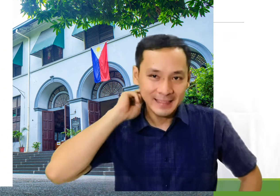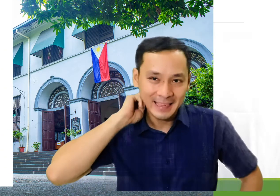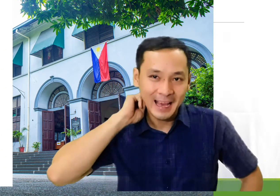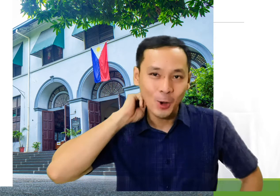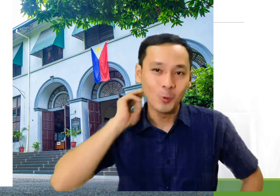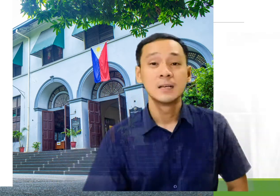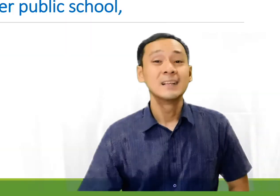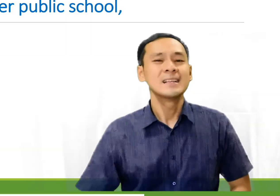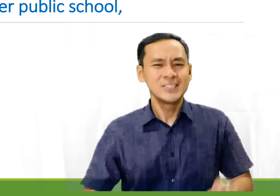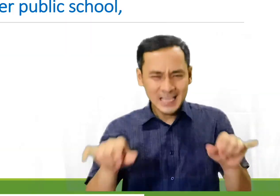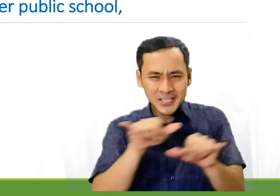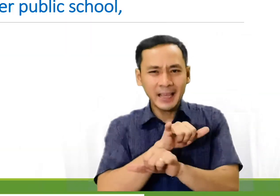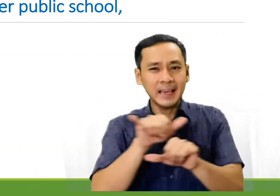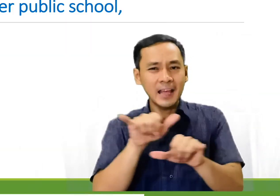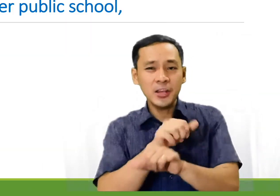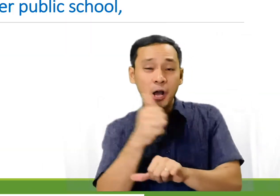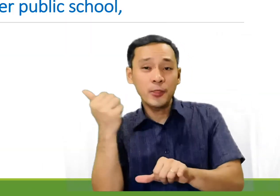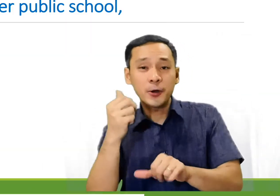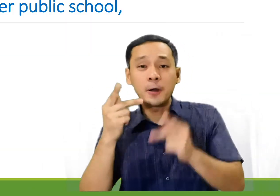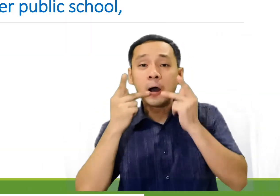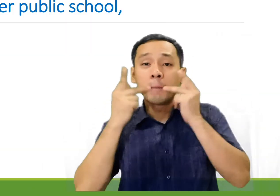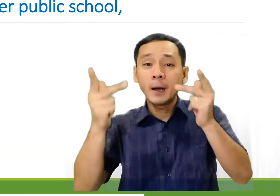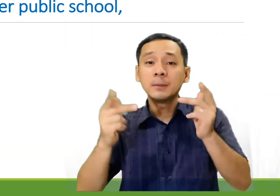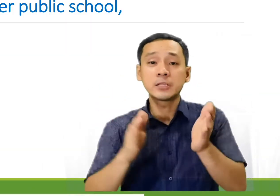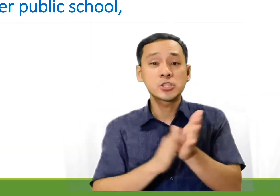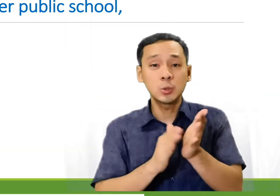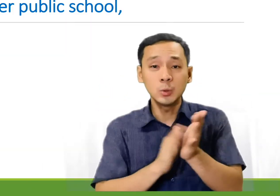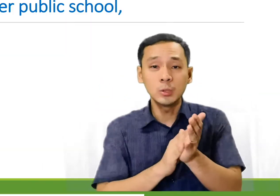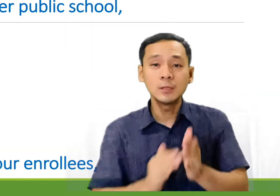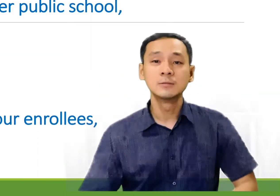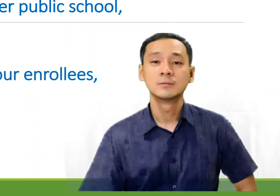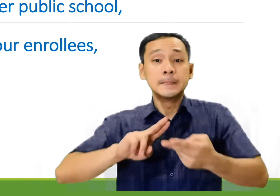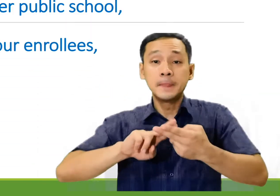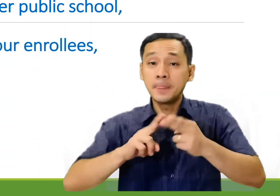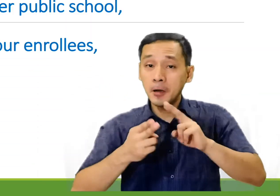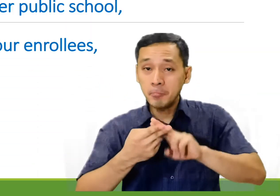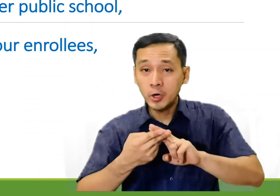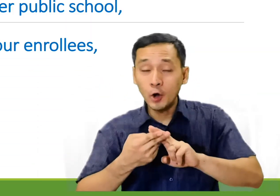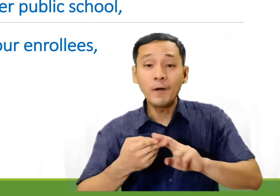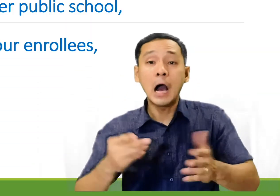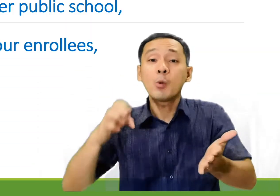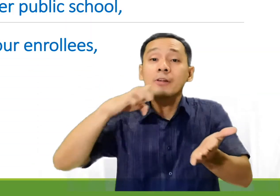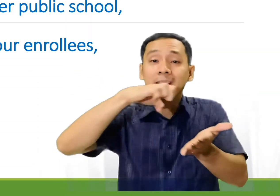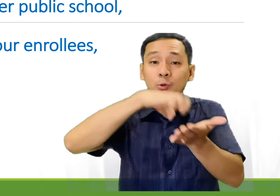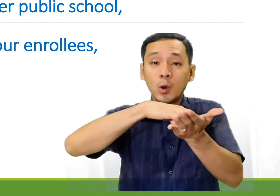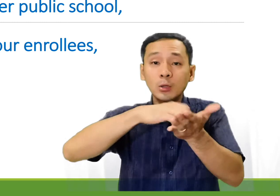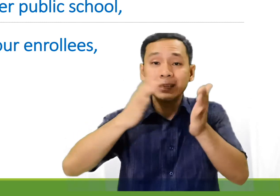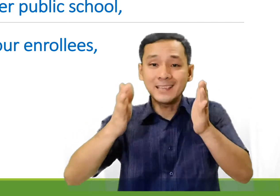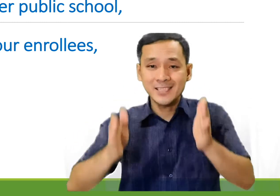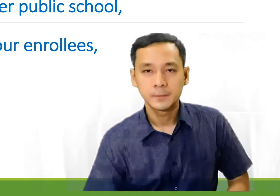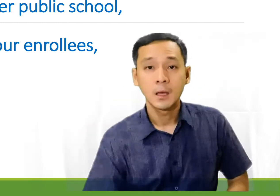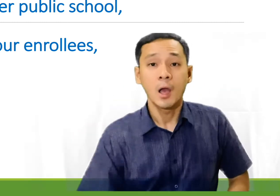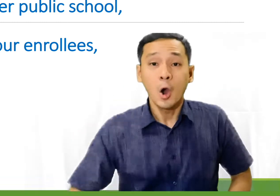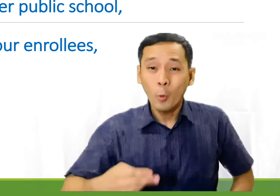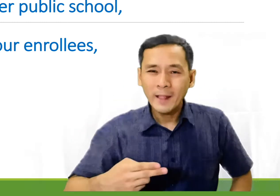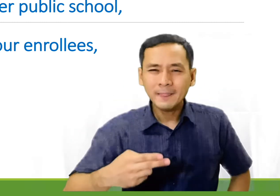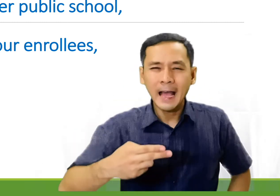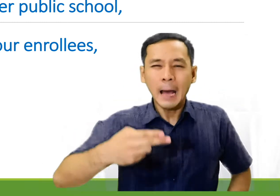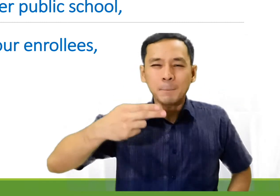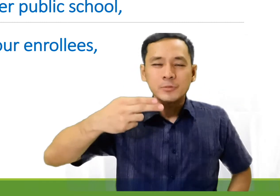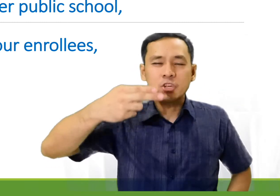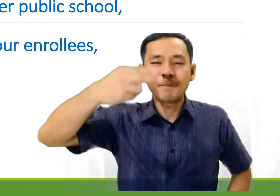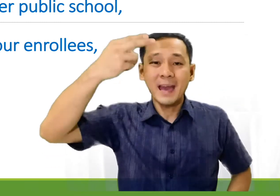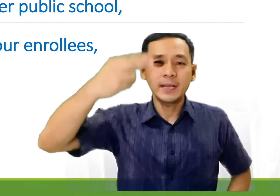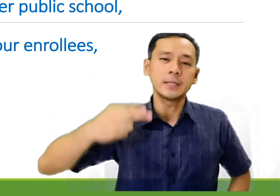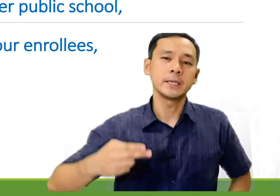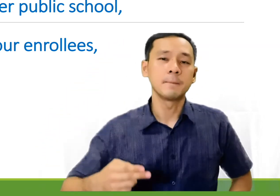and Mindanao. Just like any other public school, the number of our enrollees went